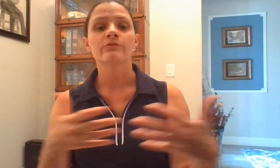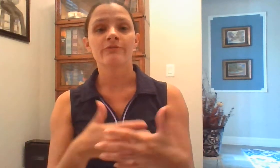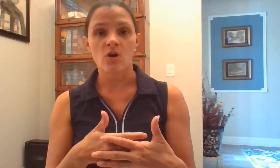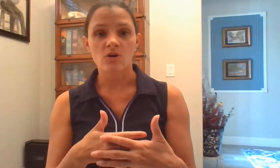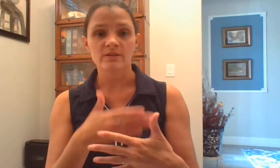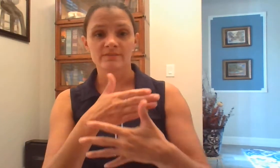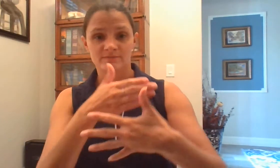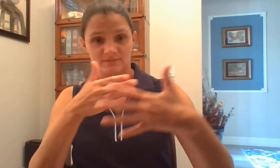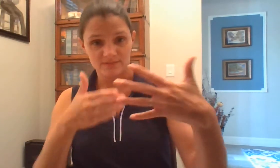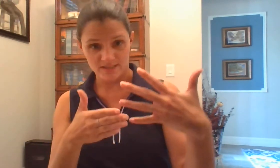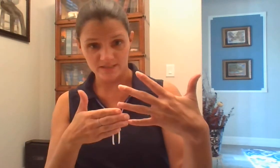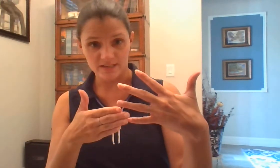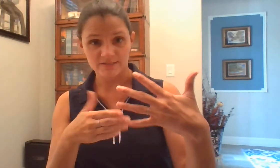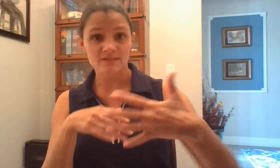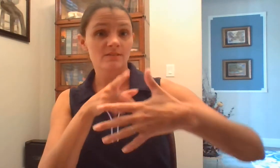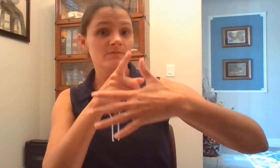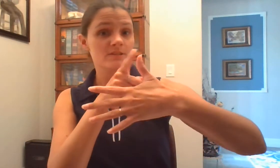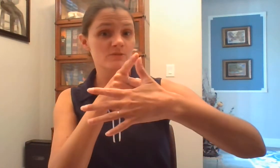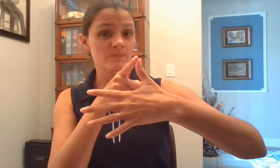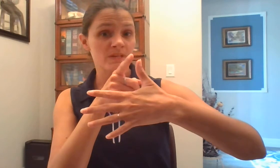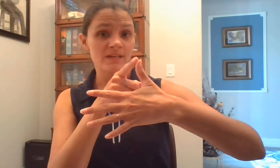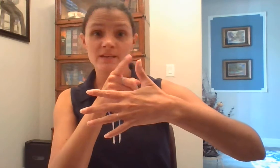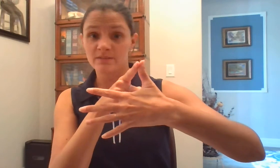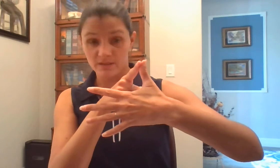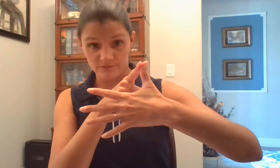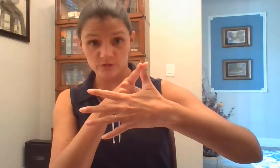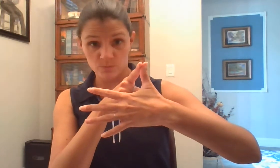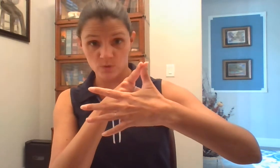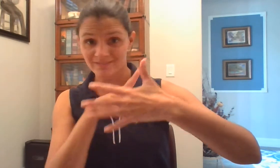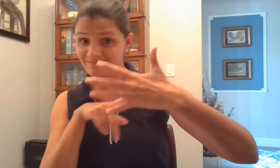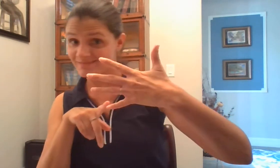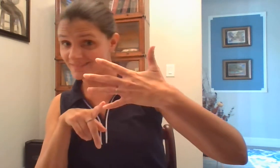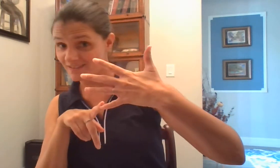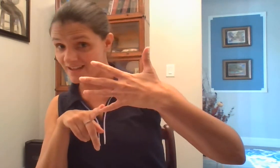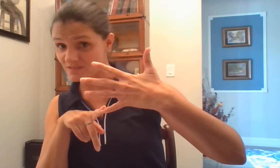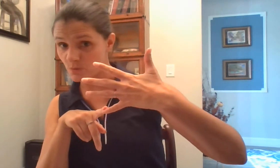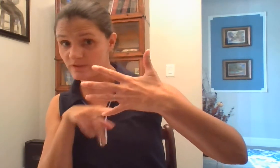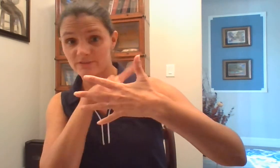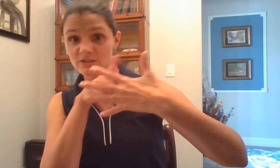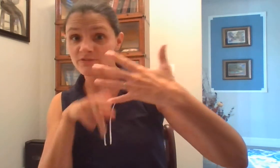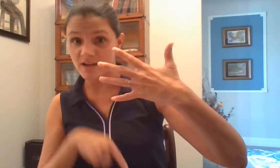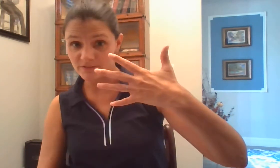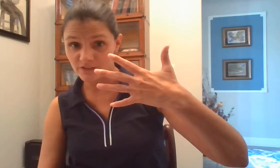fall in the list. This would be the firstborn, the lastborn, there's five of you.